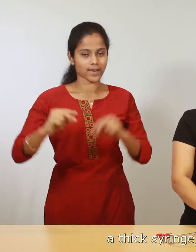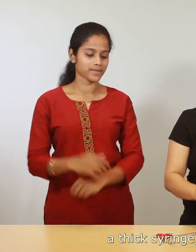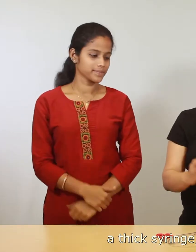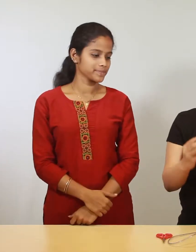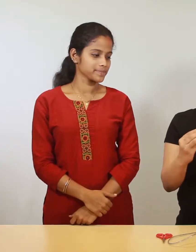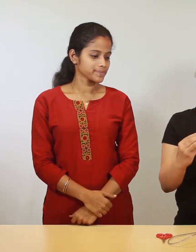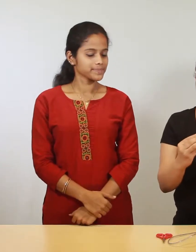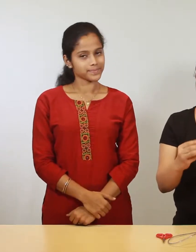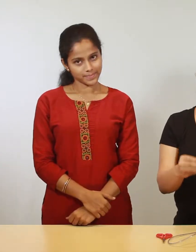Hmm.